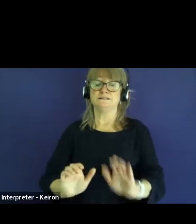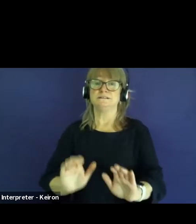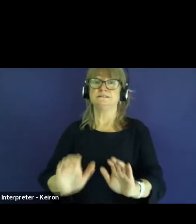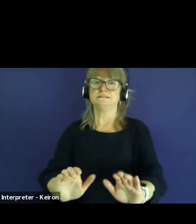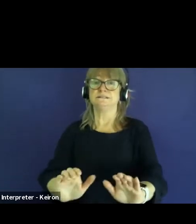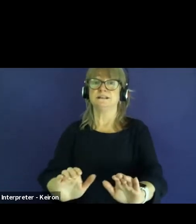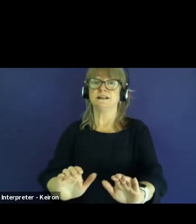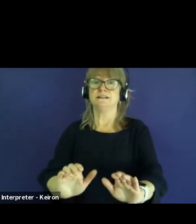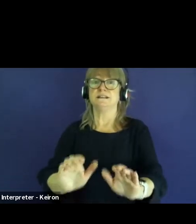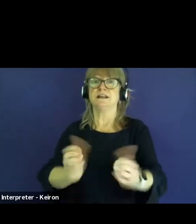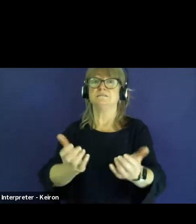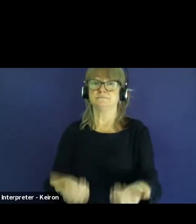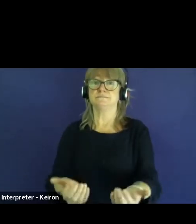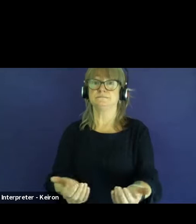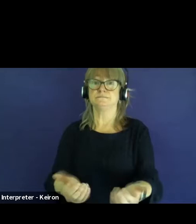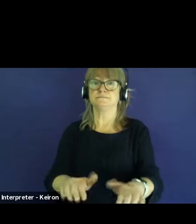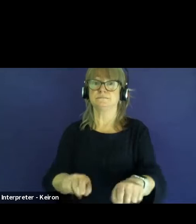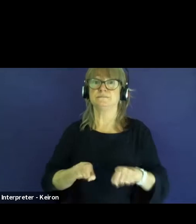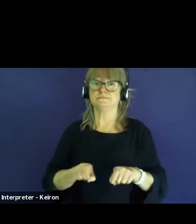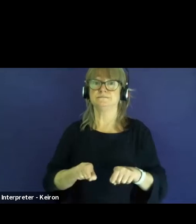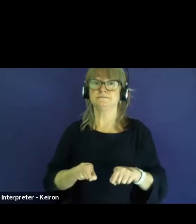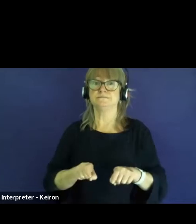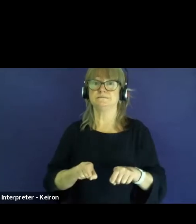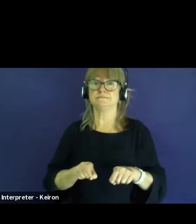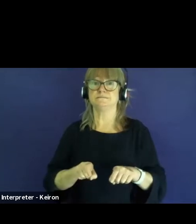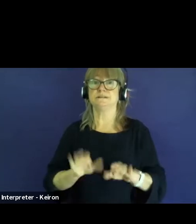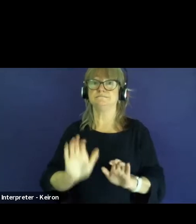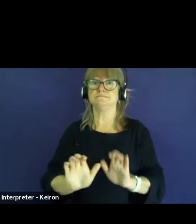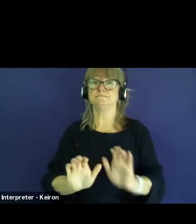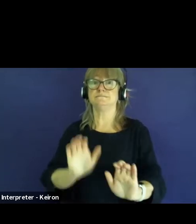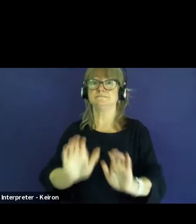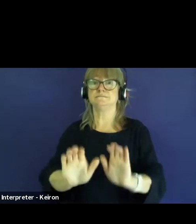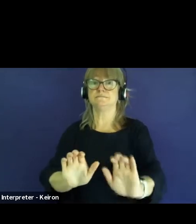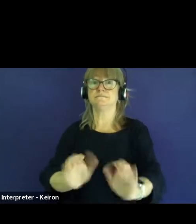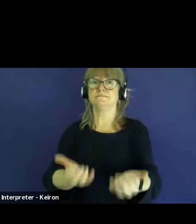and then drop those hips and come back to start.